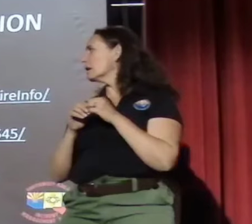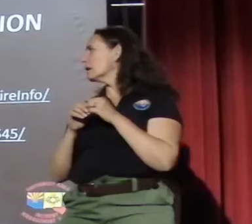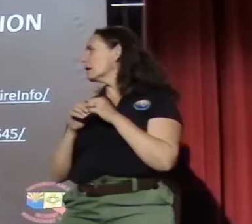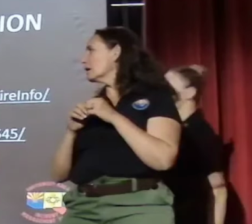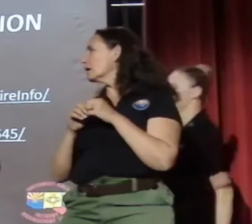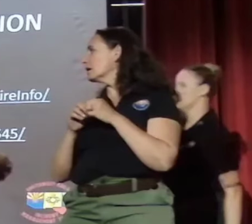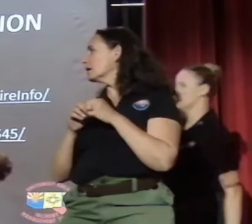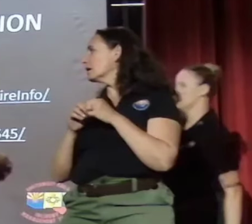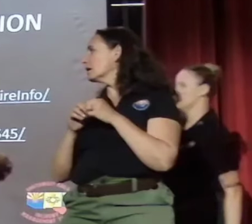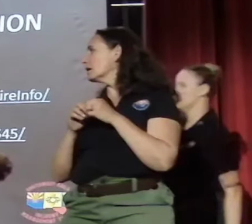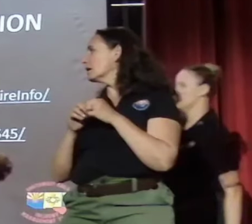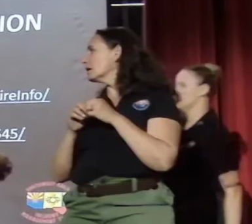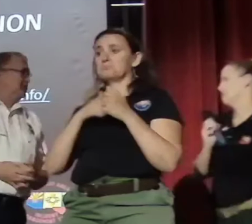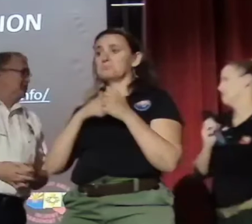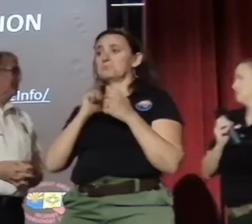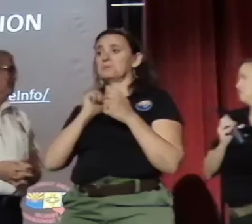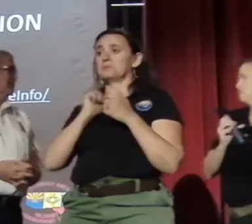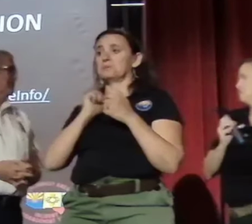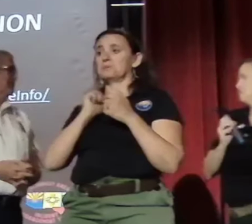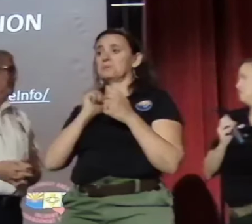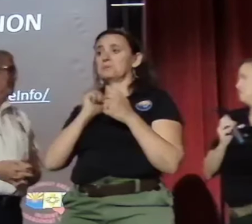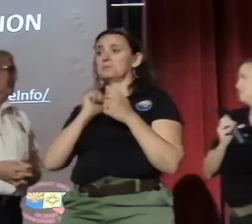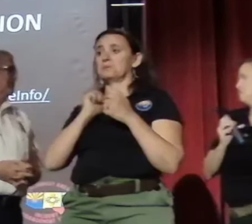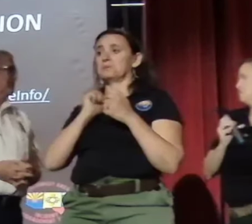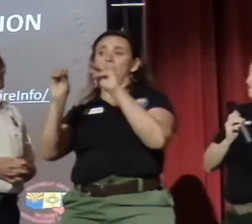Pass it on.